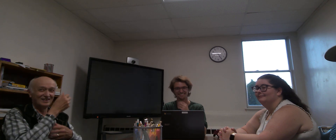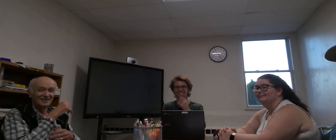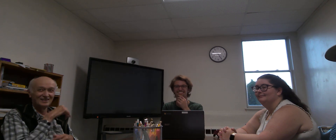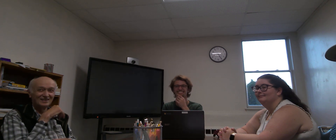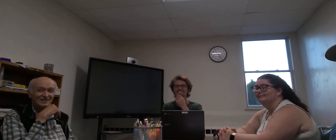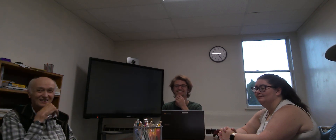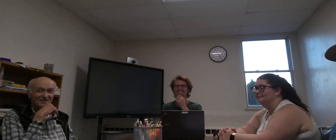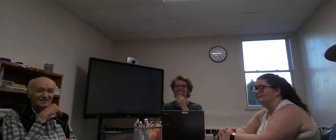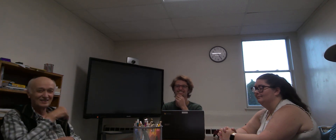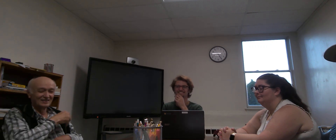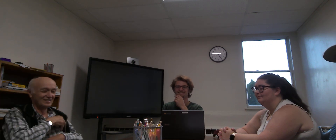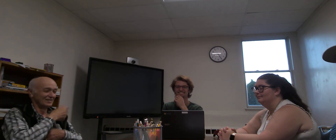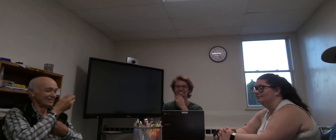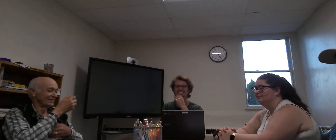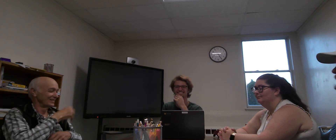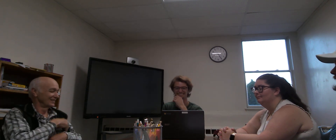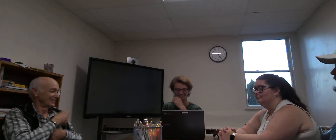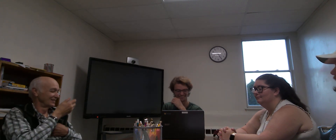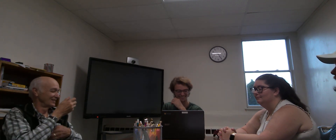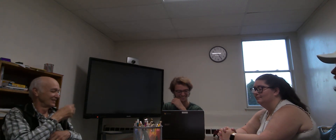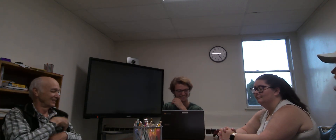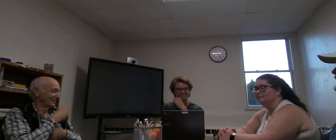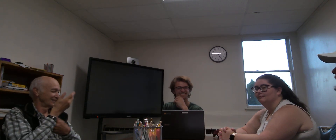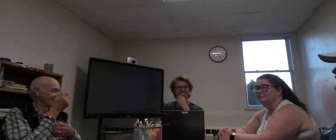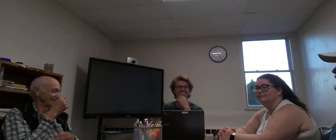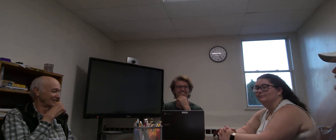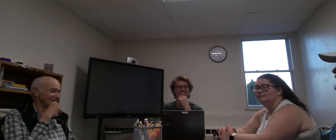but apparently it doesn't matter. Just fan yourself.